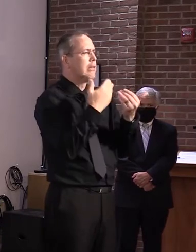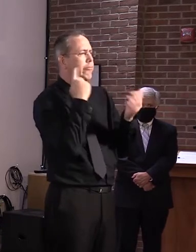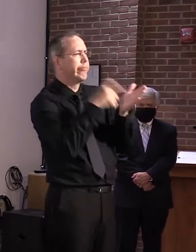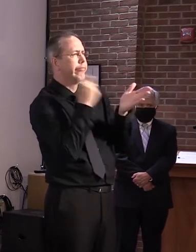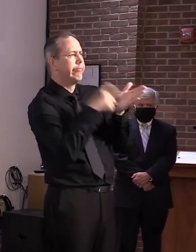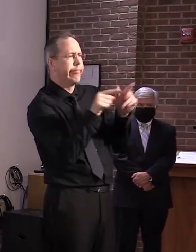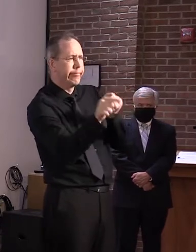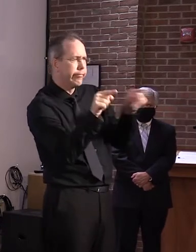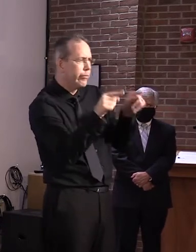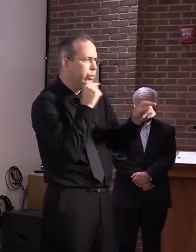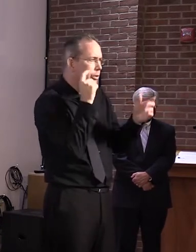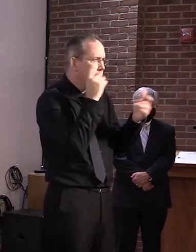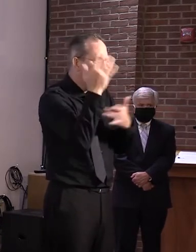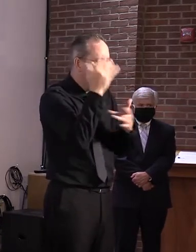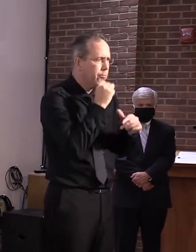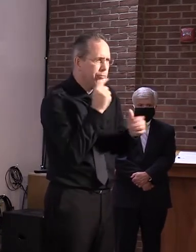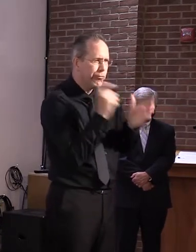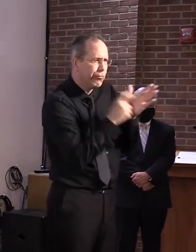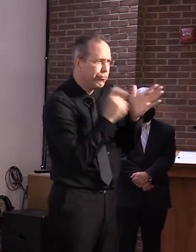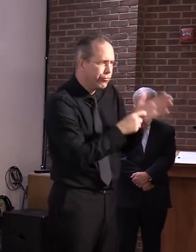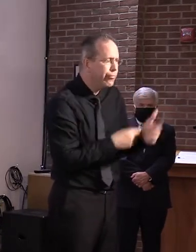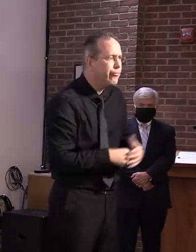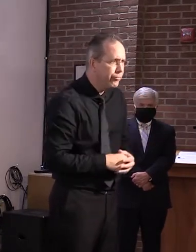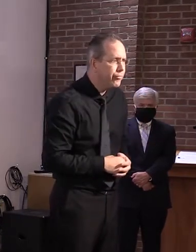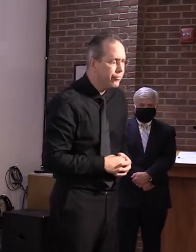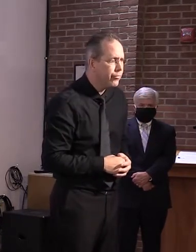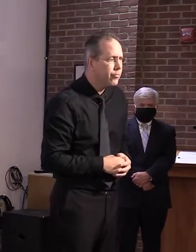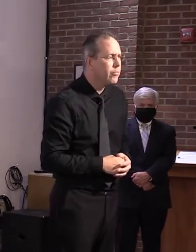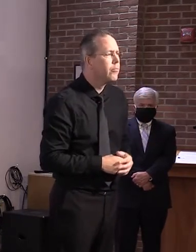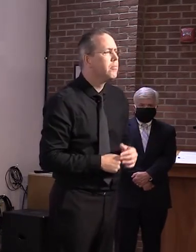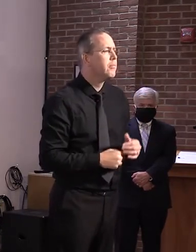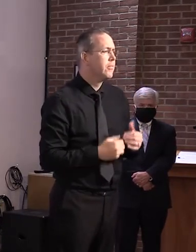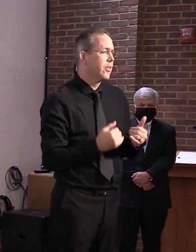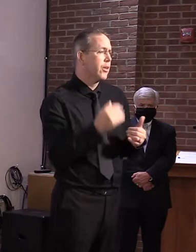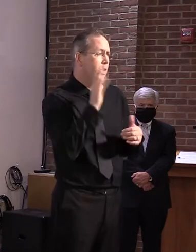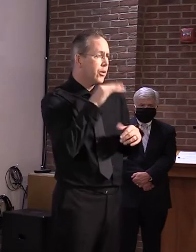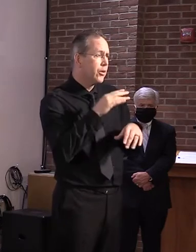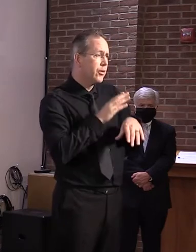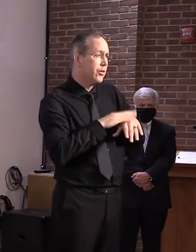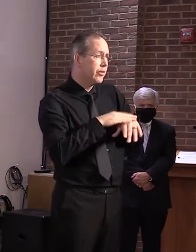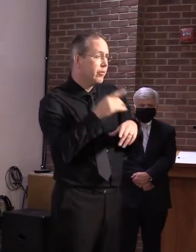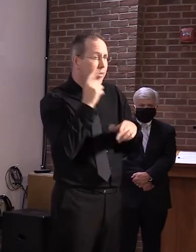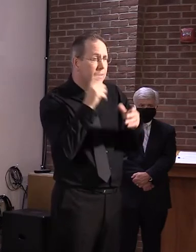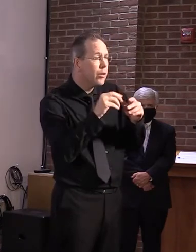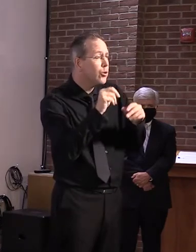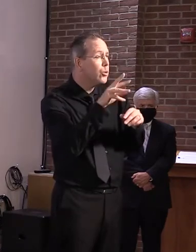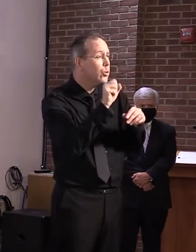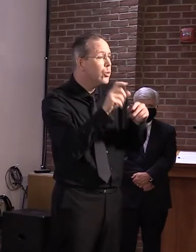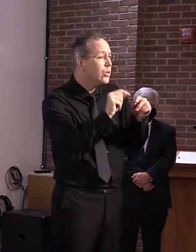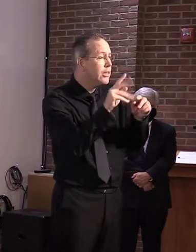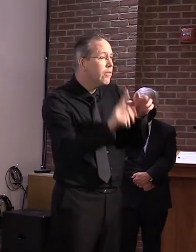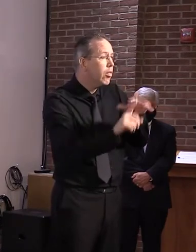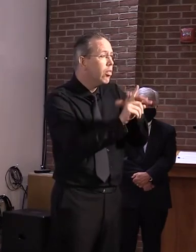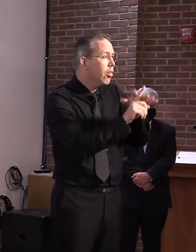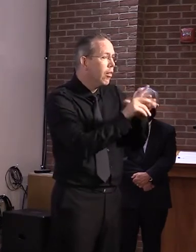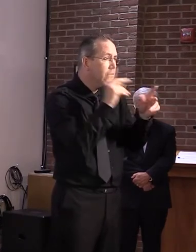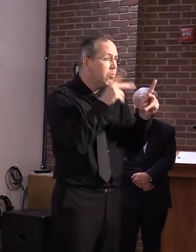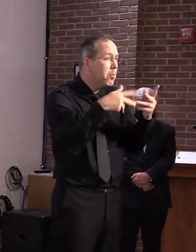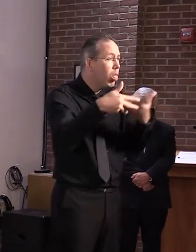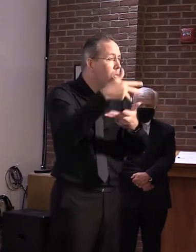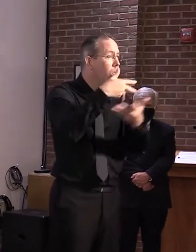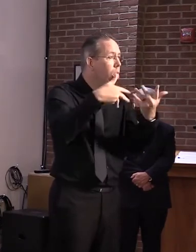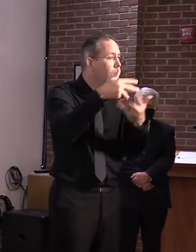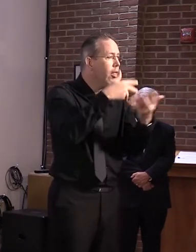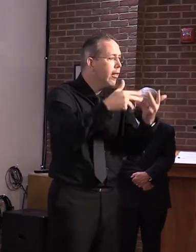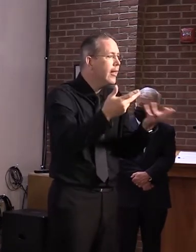to stereotype the pictures you may see on the evening news. It's data-driven fact that